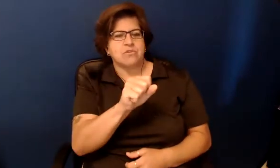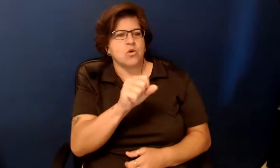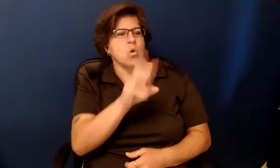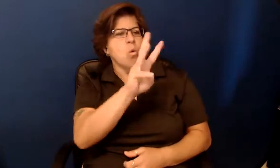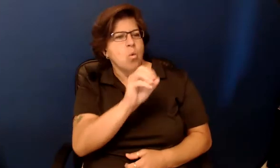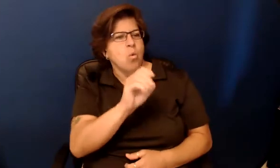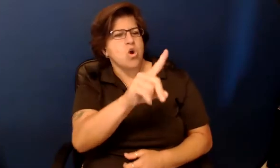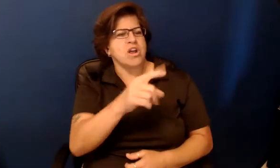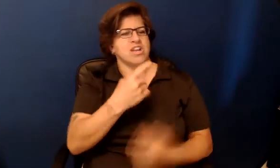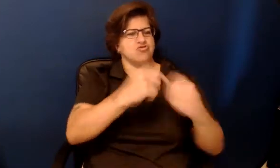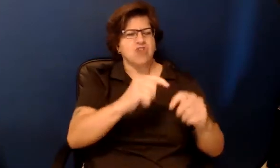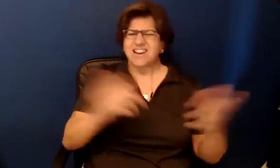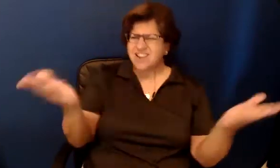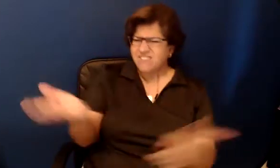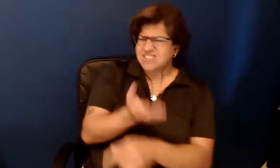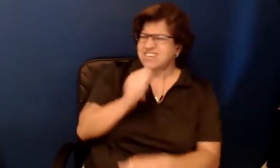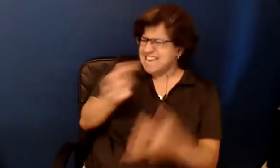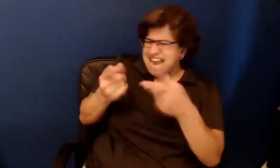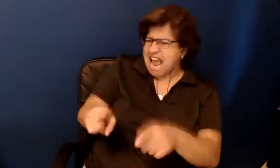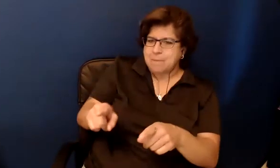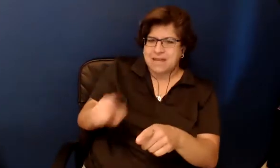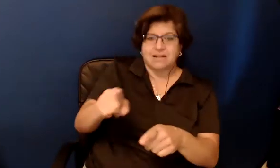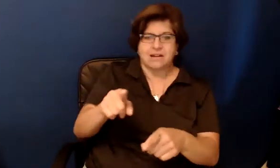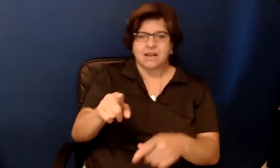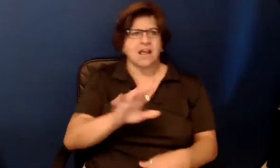James Woods is trying to make her say it didn't happen. Why did you just say it didn't happen,